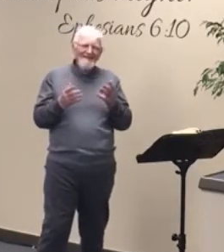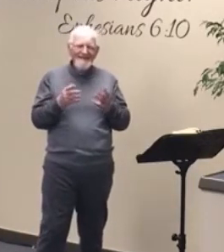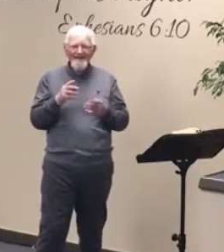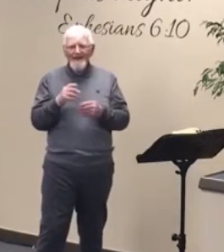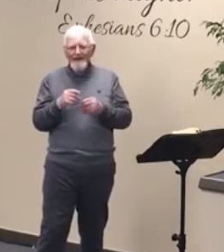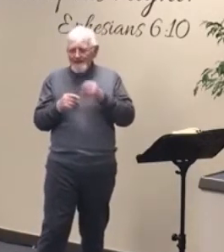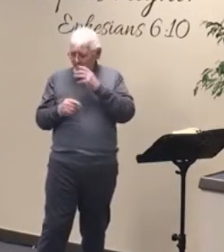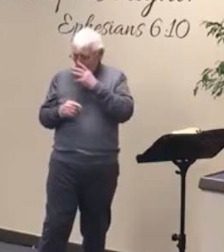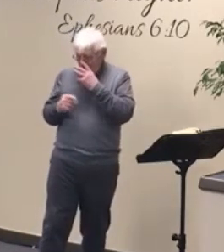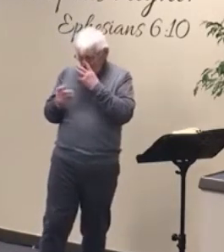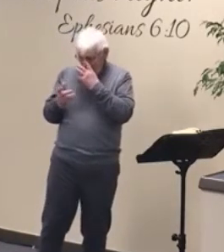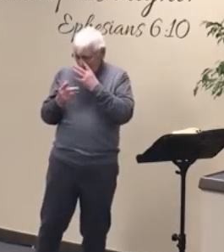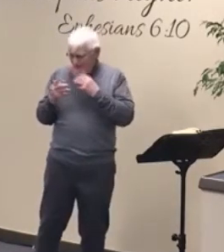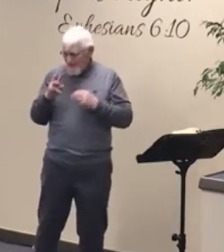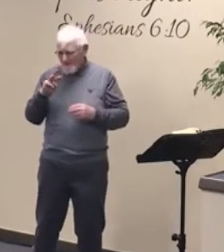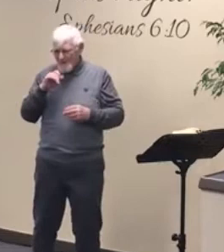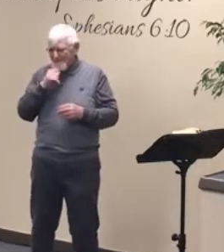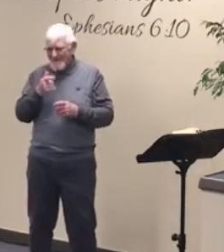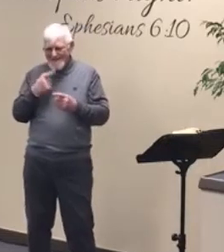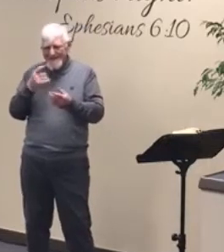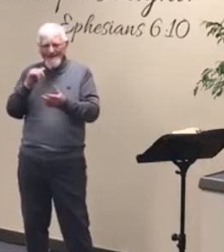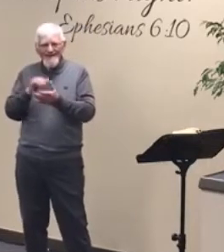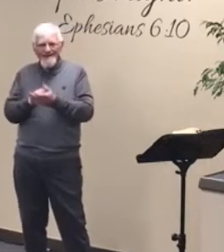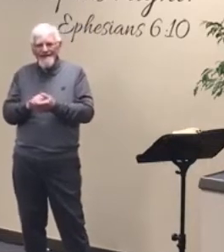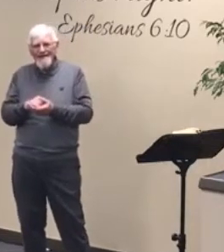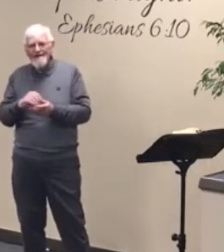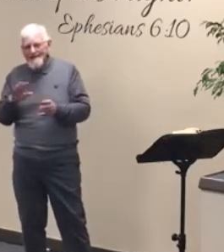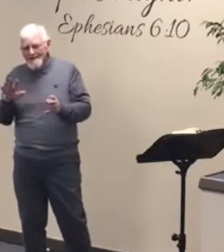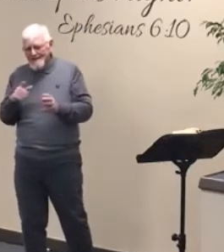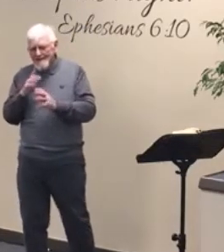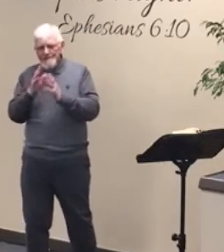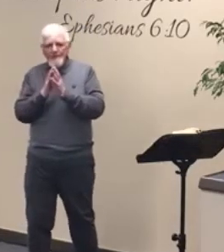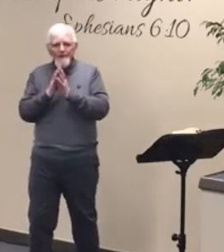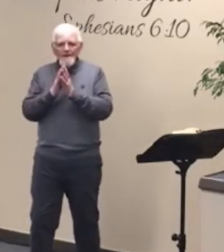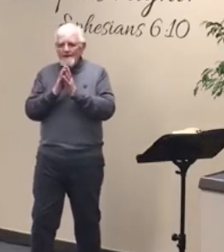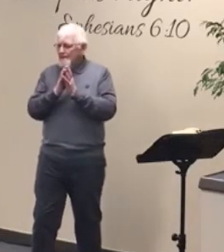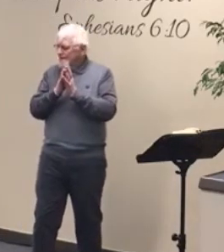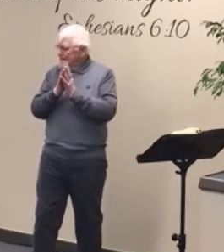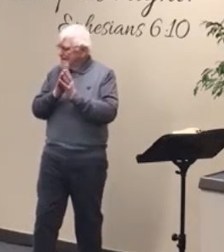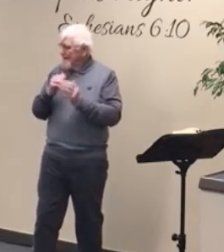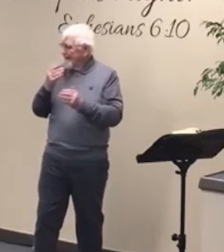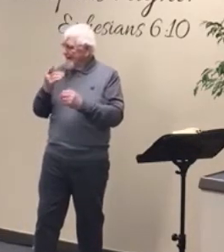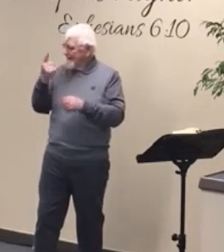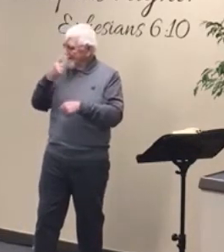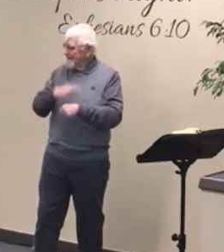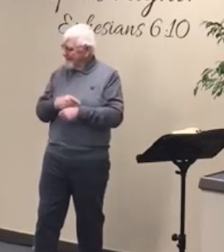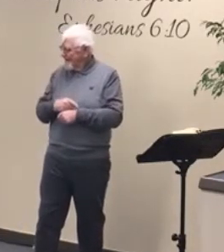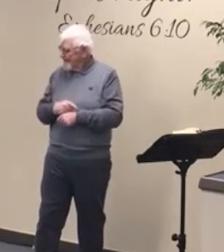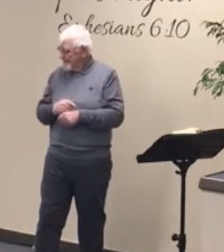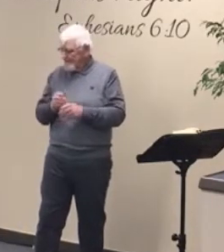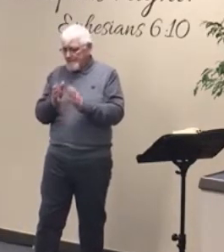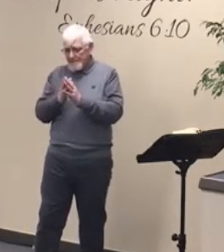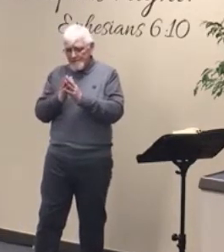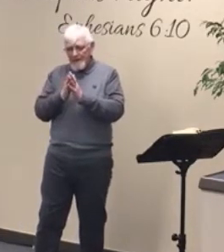I shouldn't have said that. I wish I hadn't said that. Anyways, back to what I was praying. Next day, you get your prayer requests